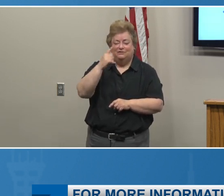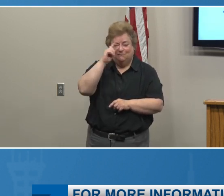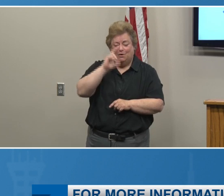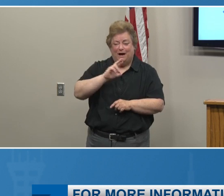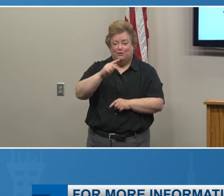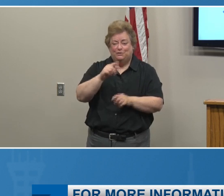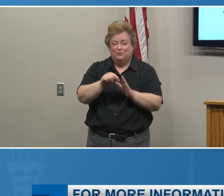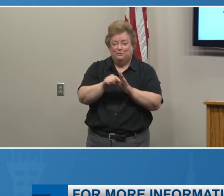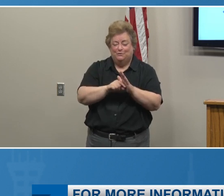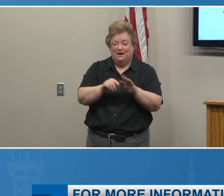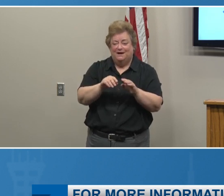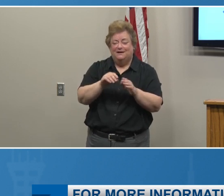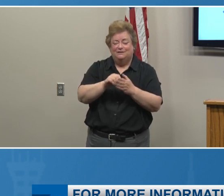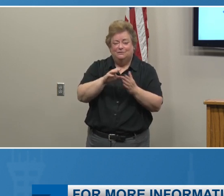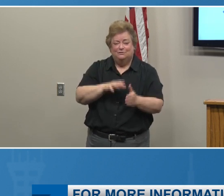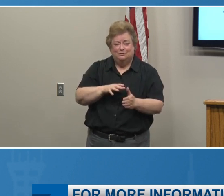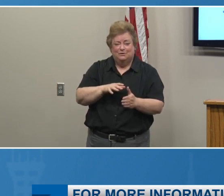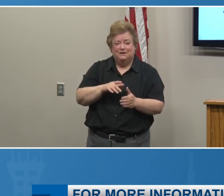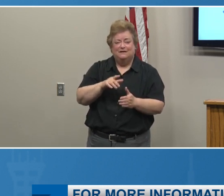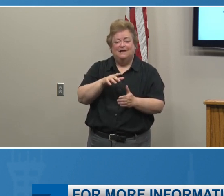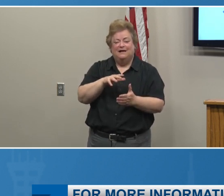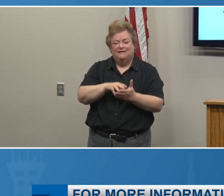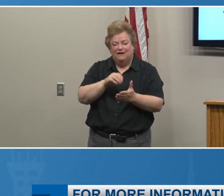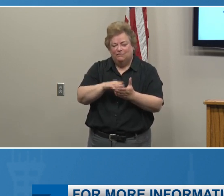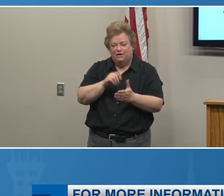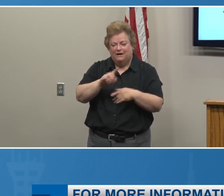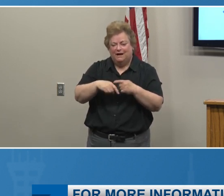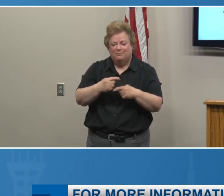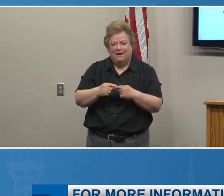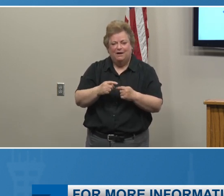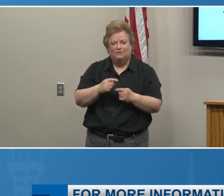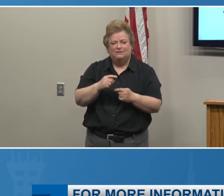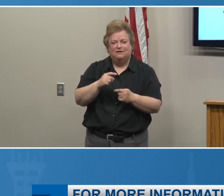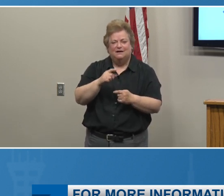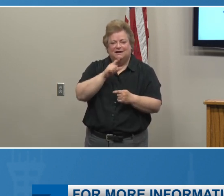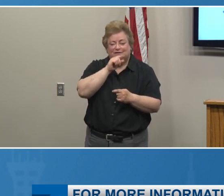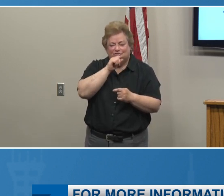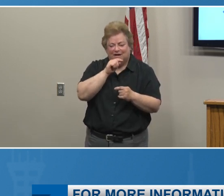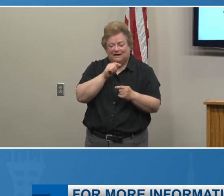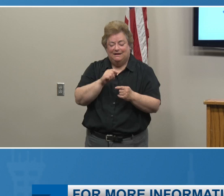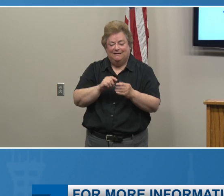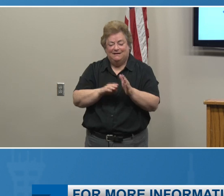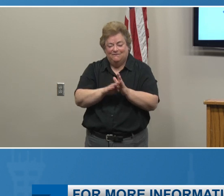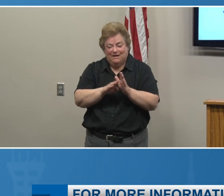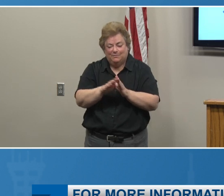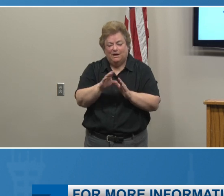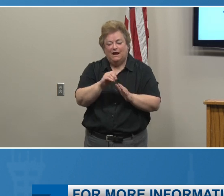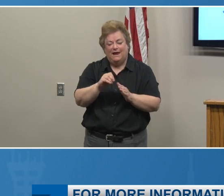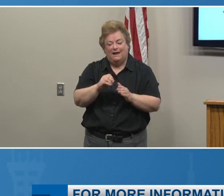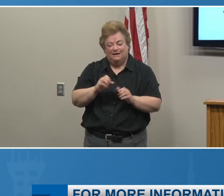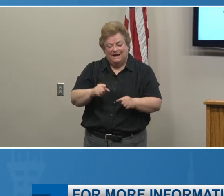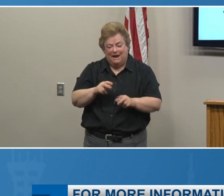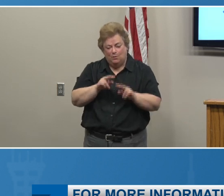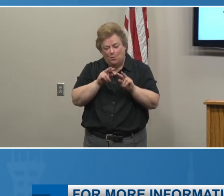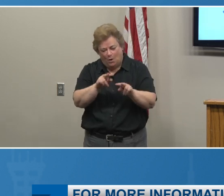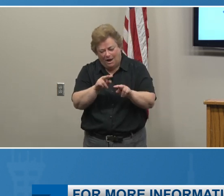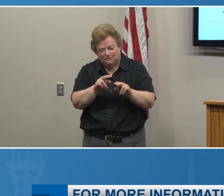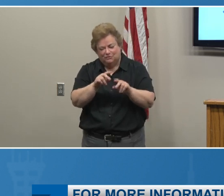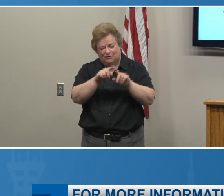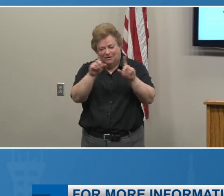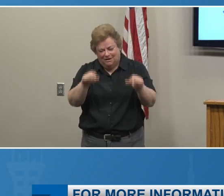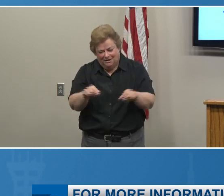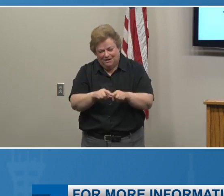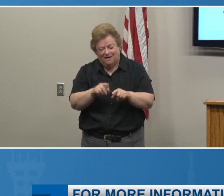students have learned about the process of chip development remotely and watched live as chicks hatched our social studies